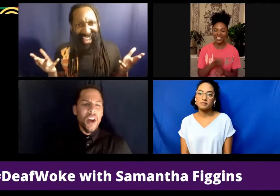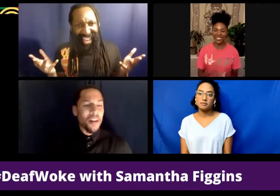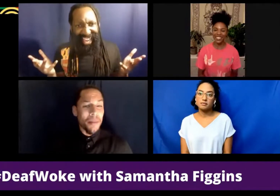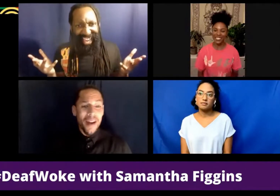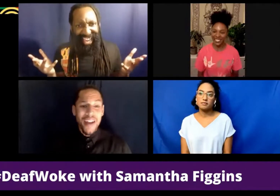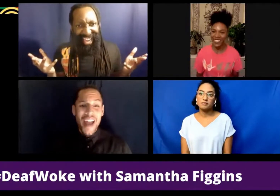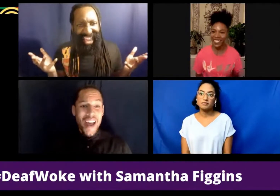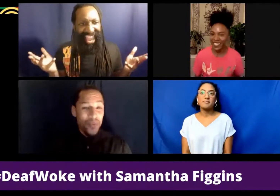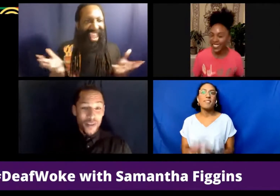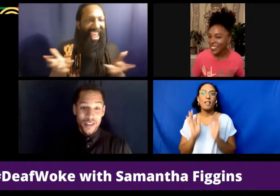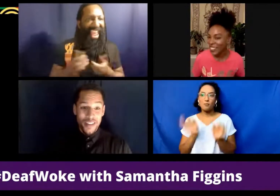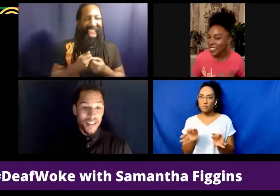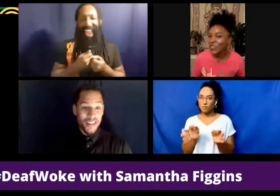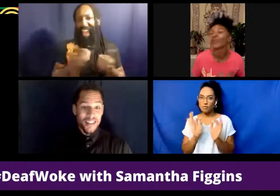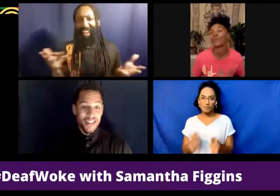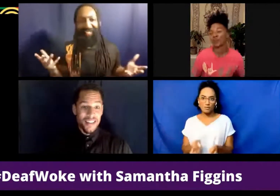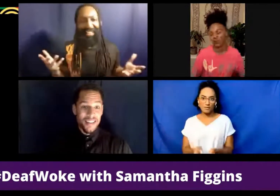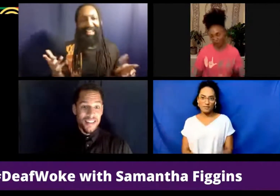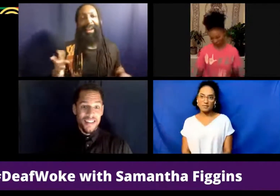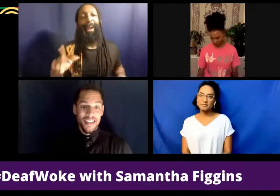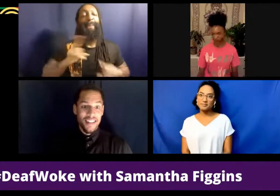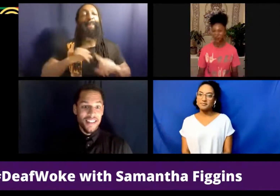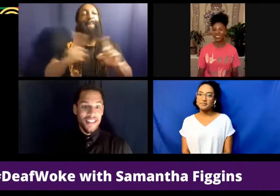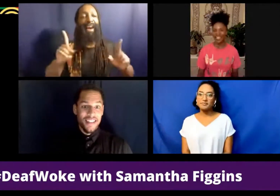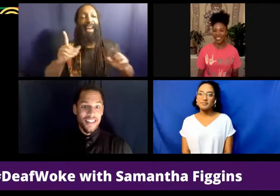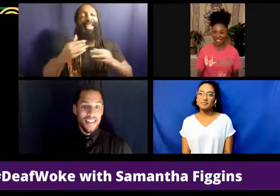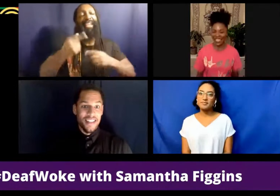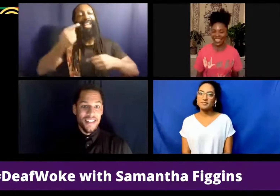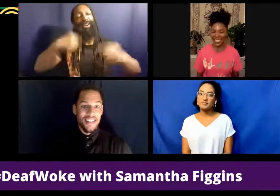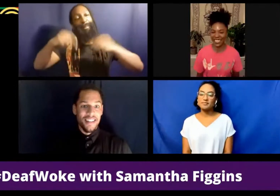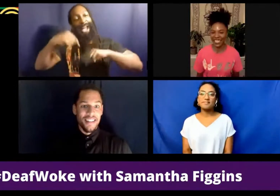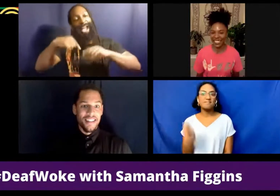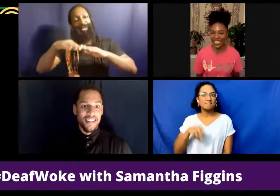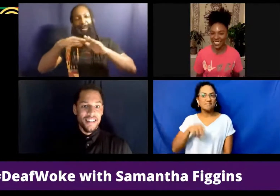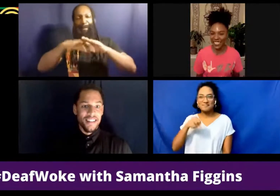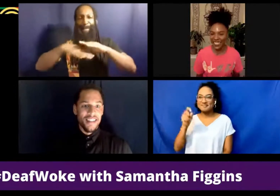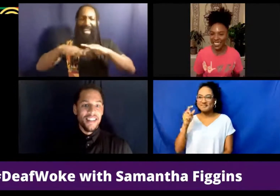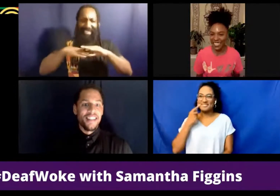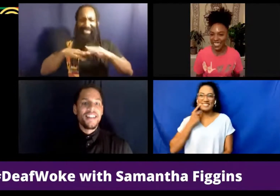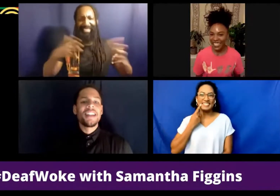Absolutely. We talk about everything. Yeah.